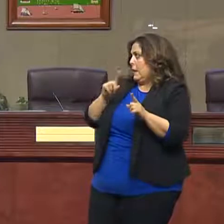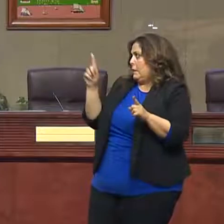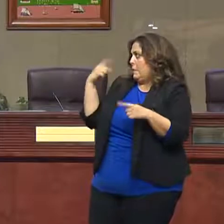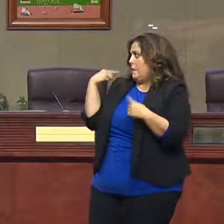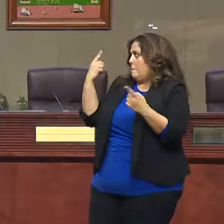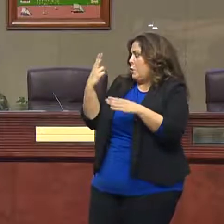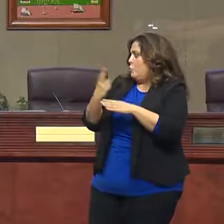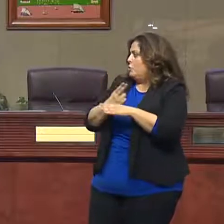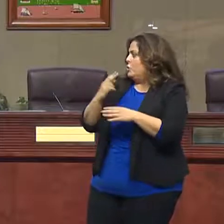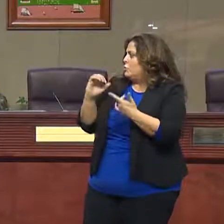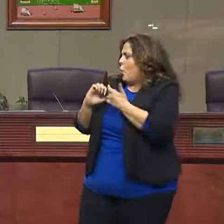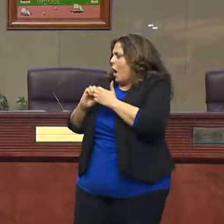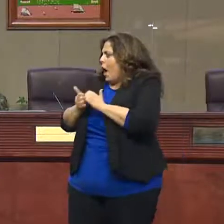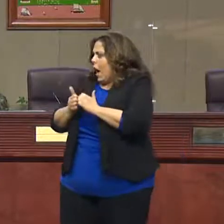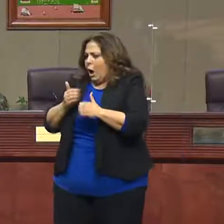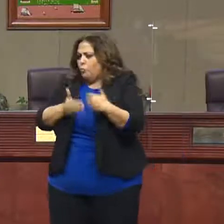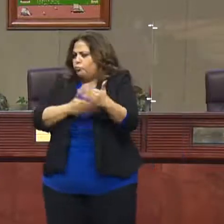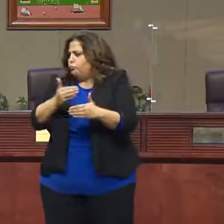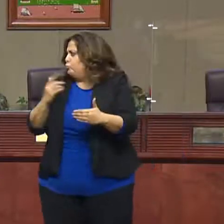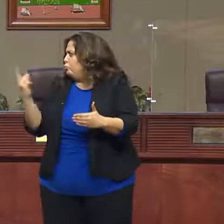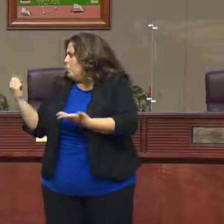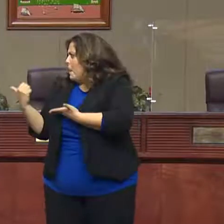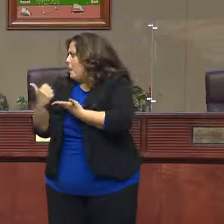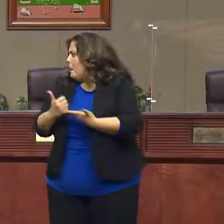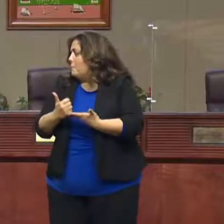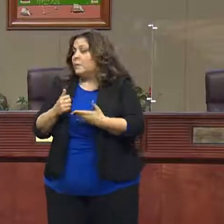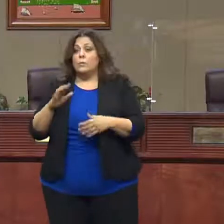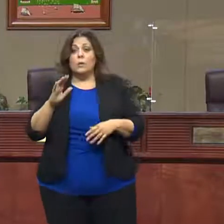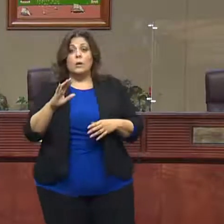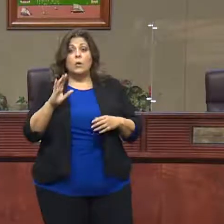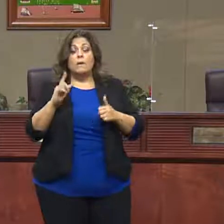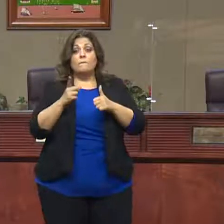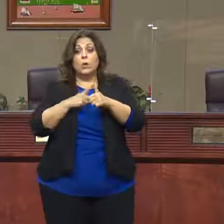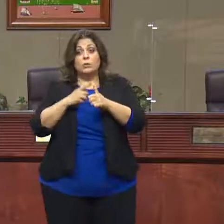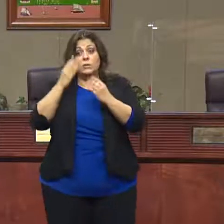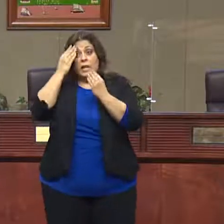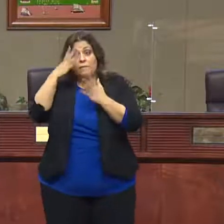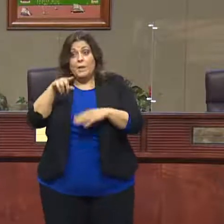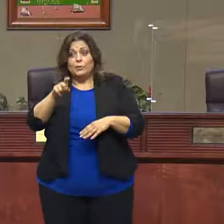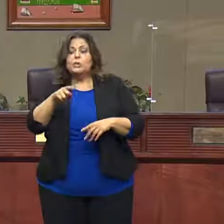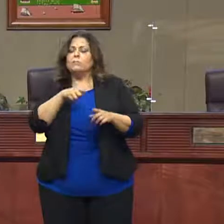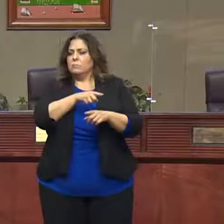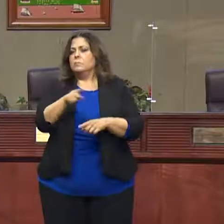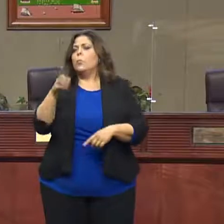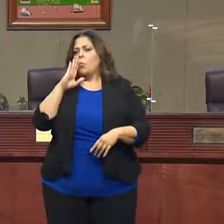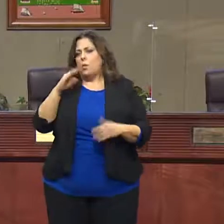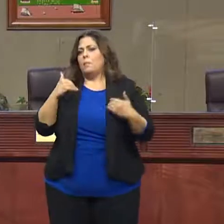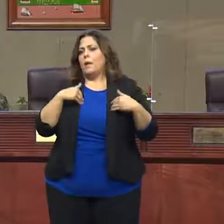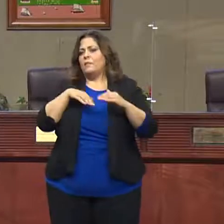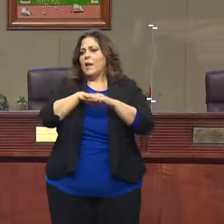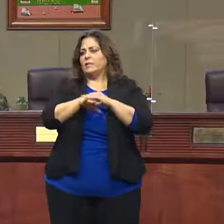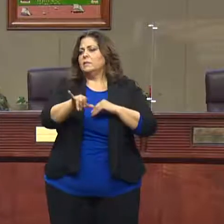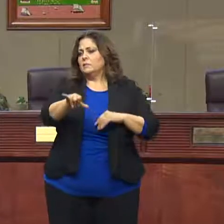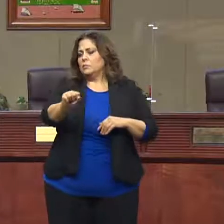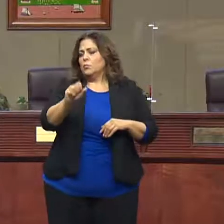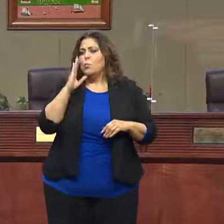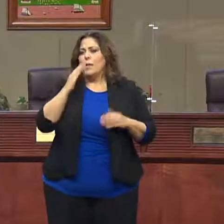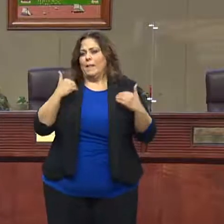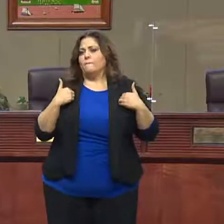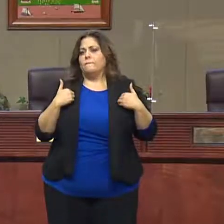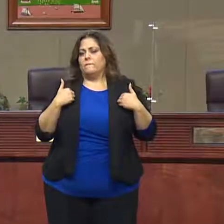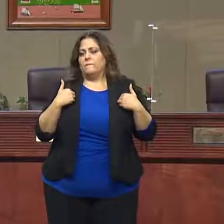the county will continue to have access to the information that they are going to need to make those